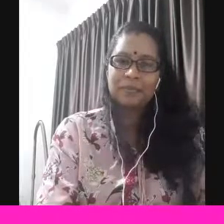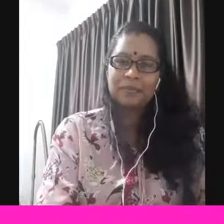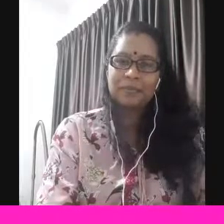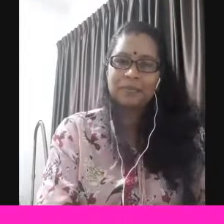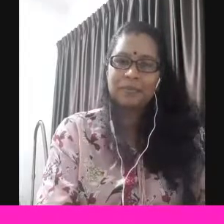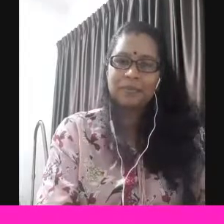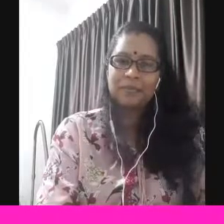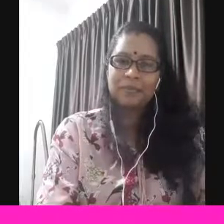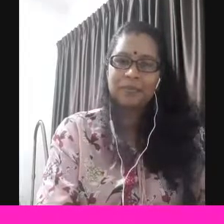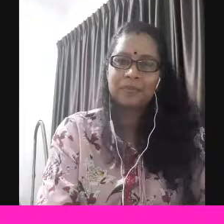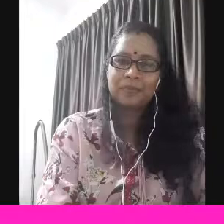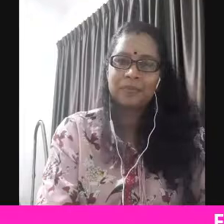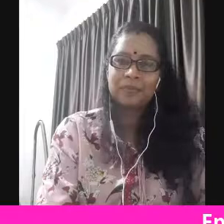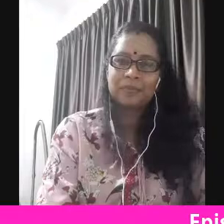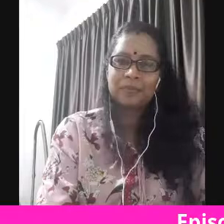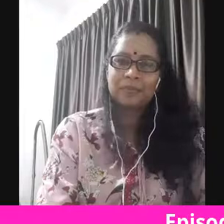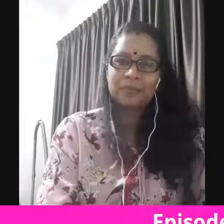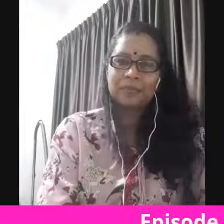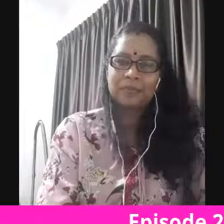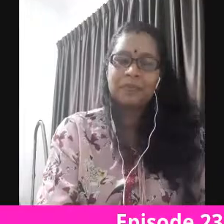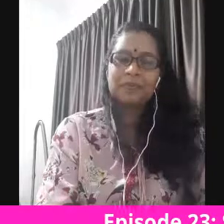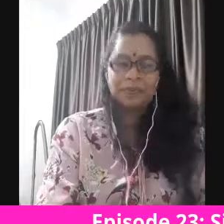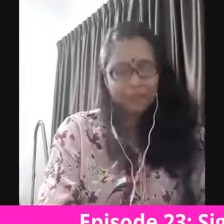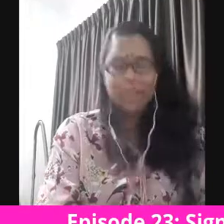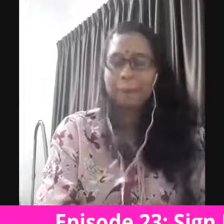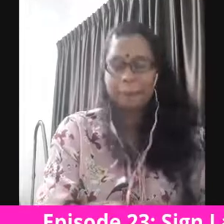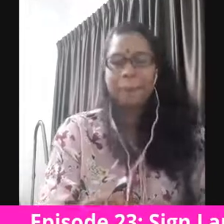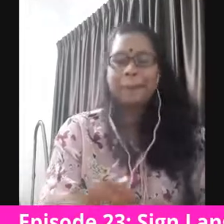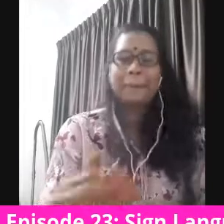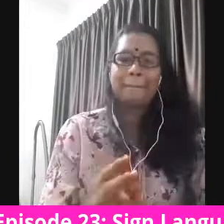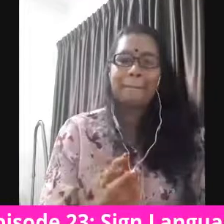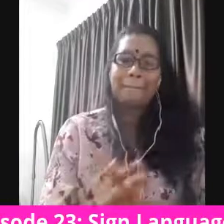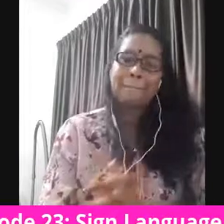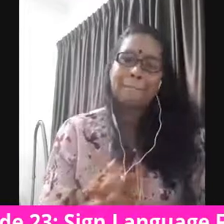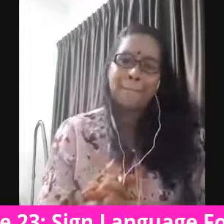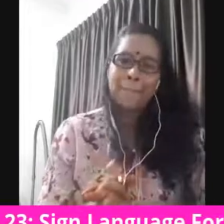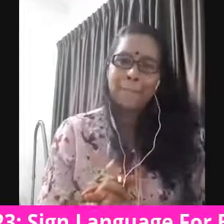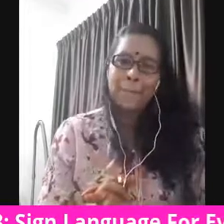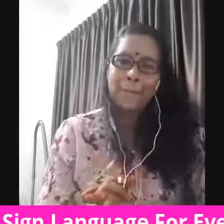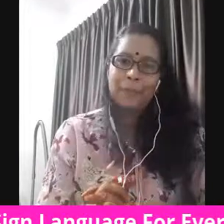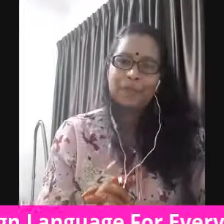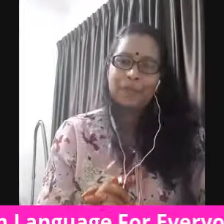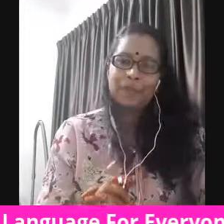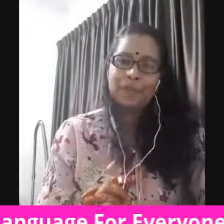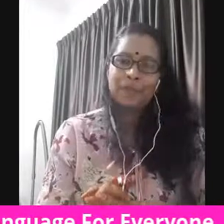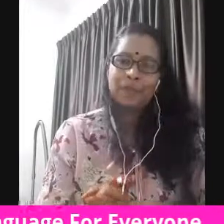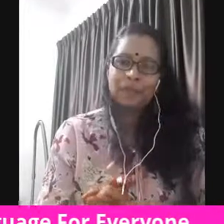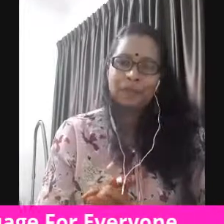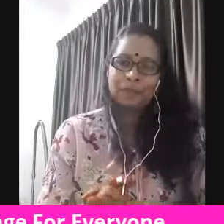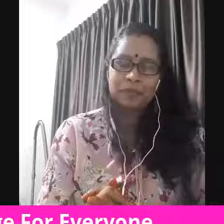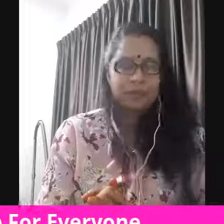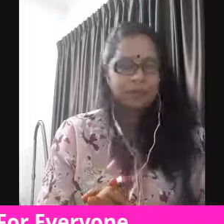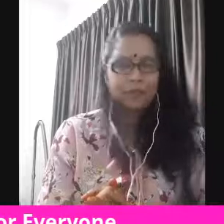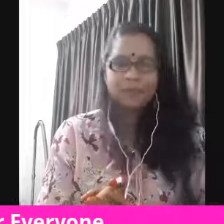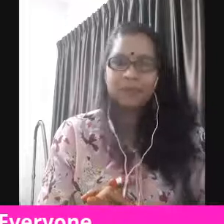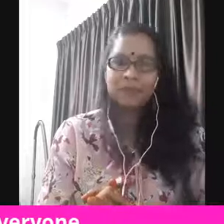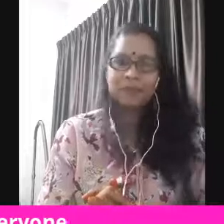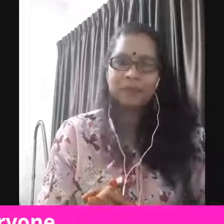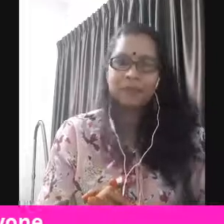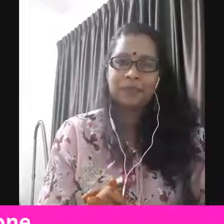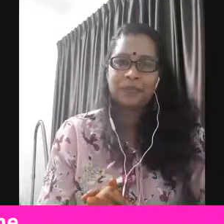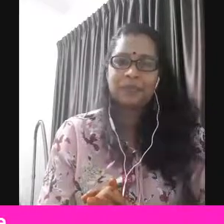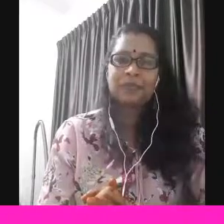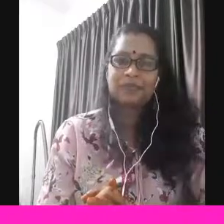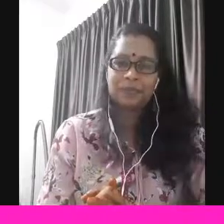for us also to learn the basic thing about sign language, which is the alphabets, number, and also some basic